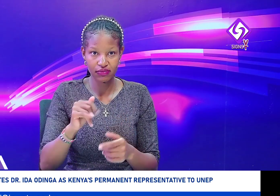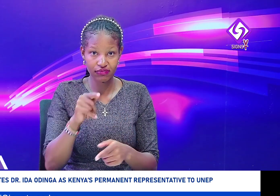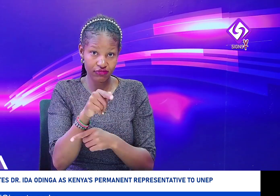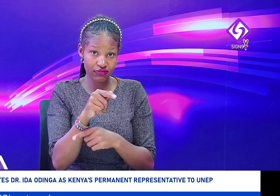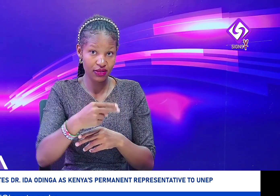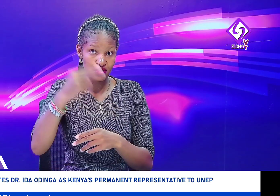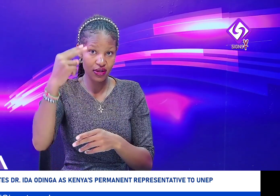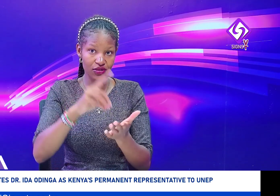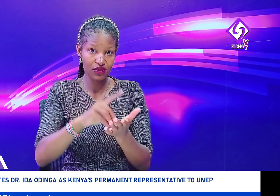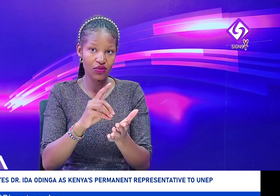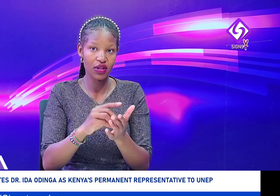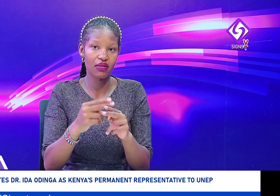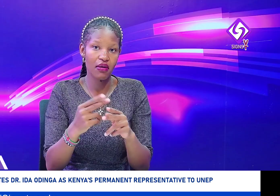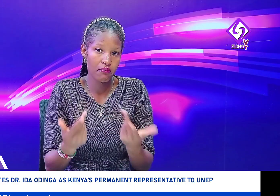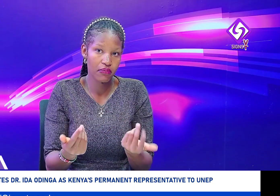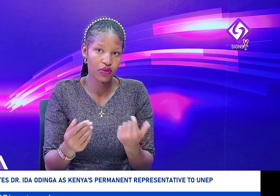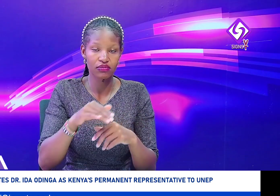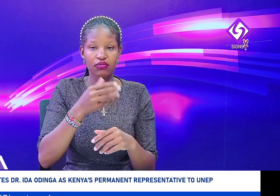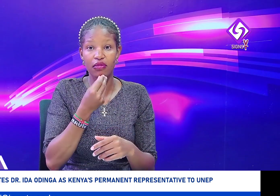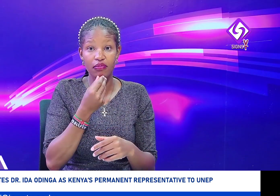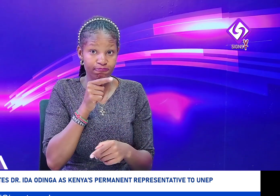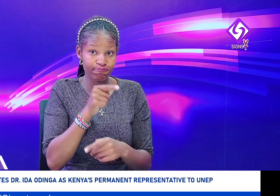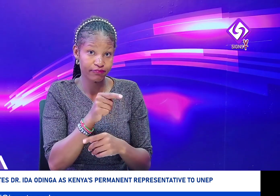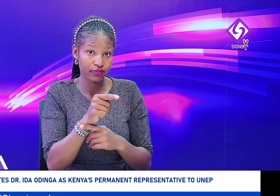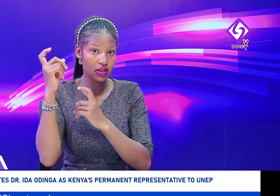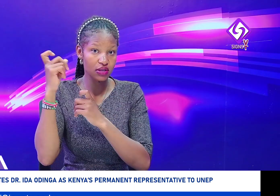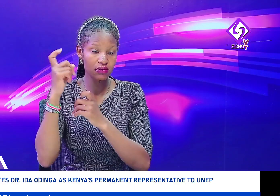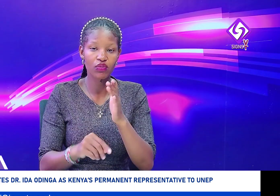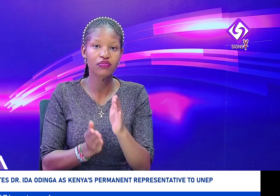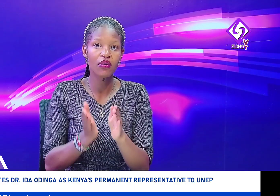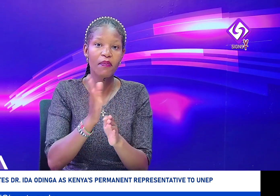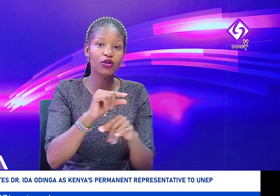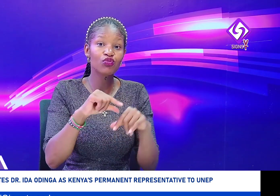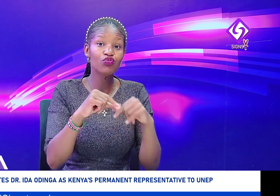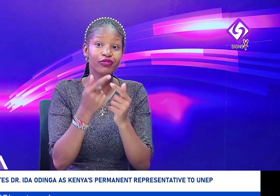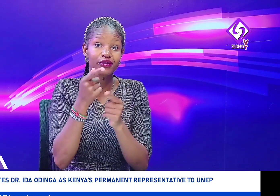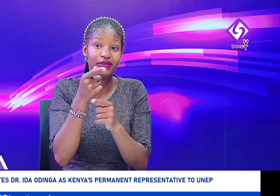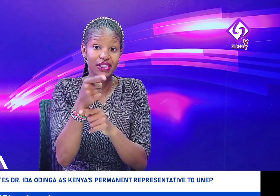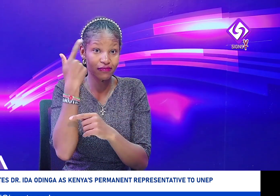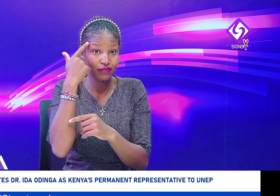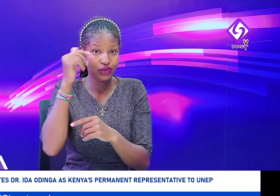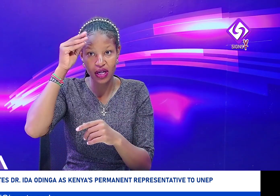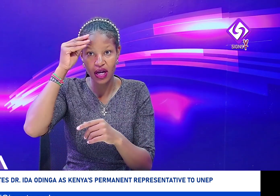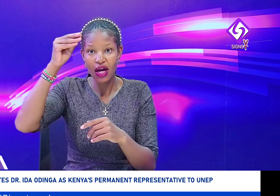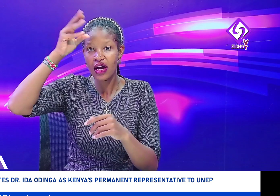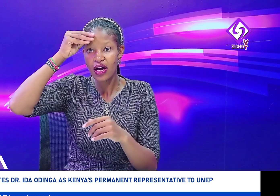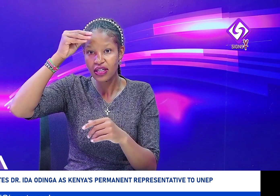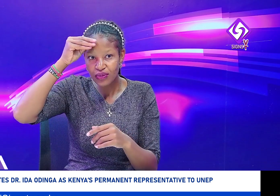distinguished educationist and a long-standing advocate for social justice and gender equality.